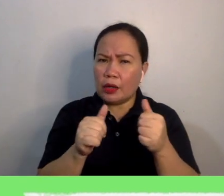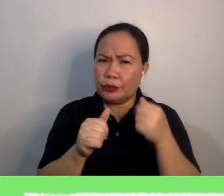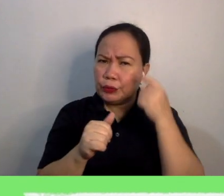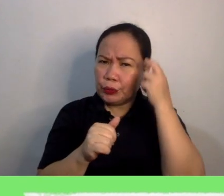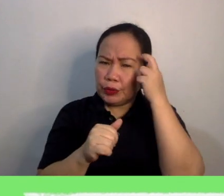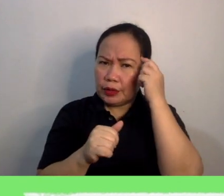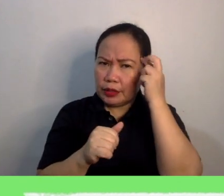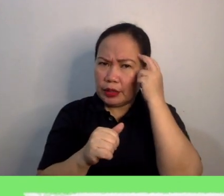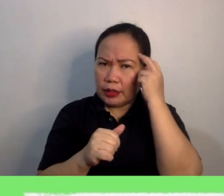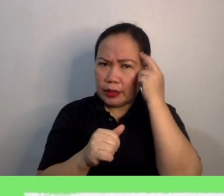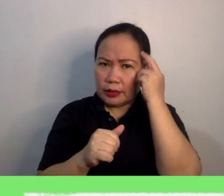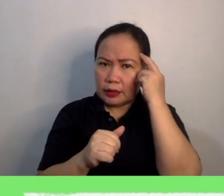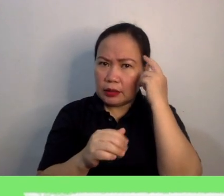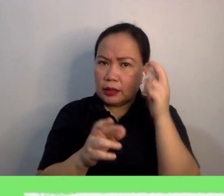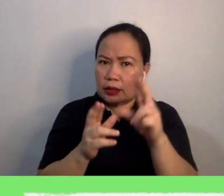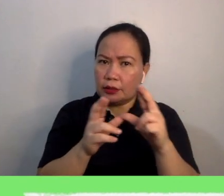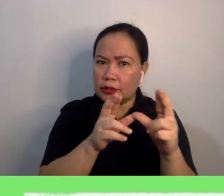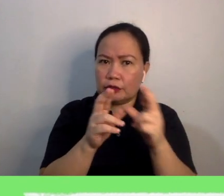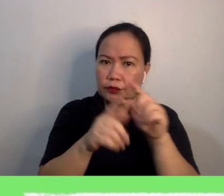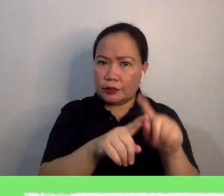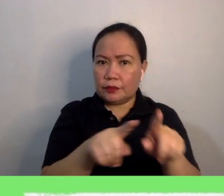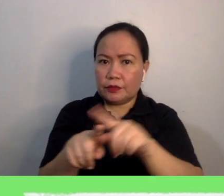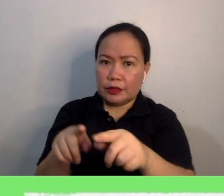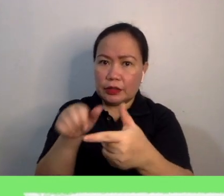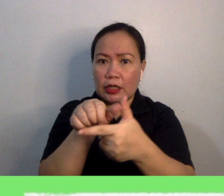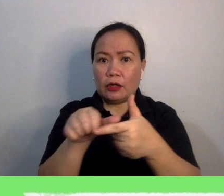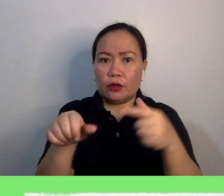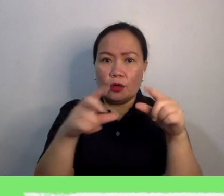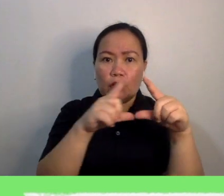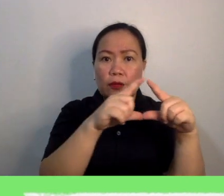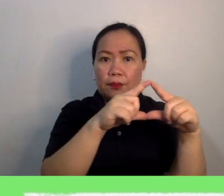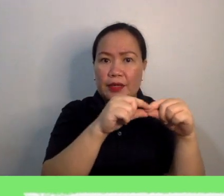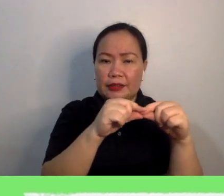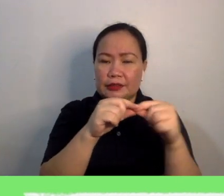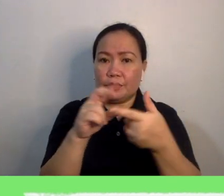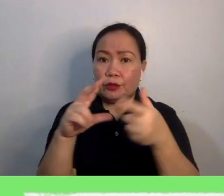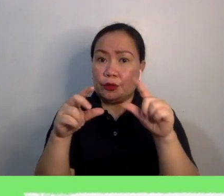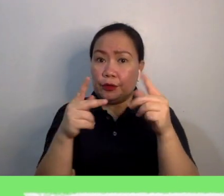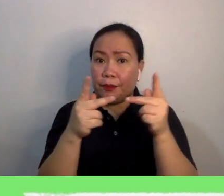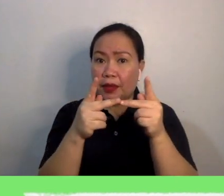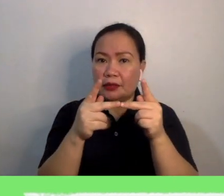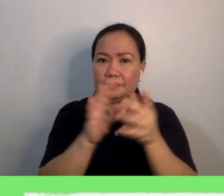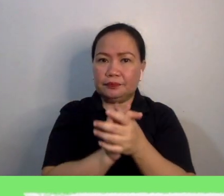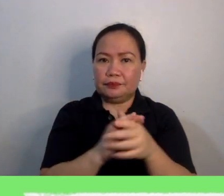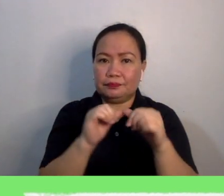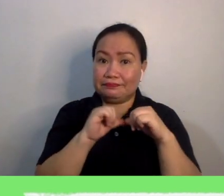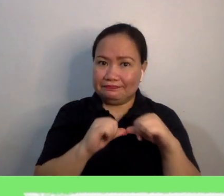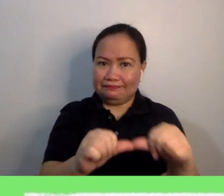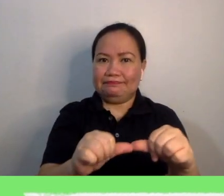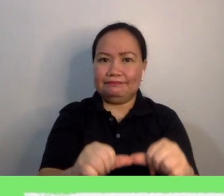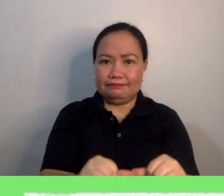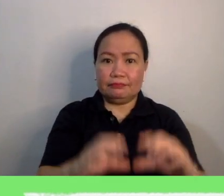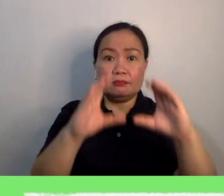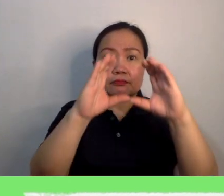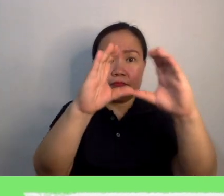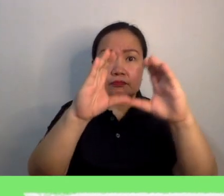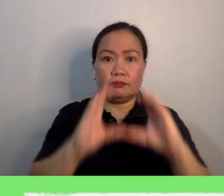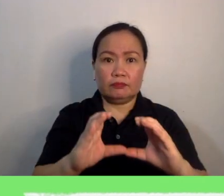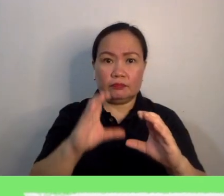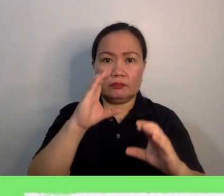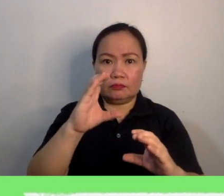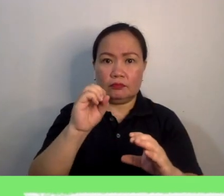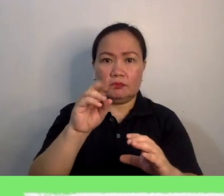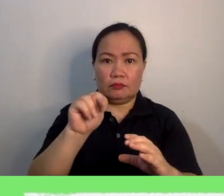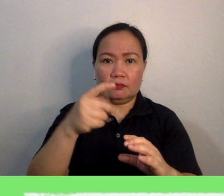i-analyze yung relationship ng different kinds of angle pairs. Next, let's proceed to the congruent angles. So,